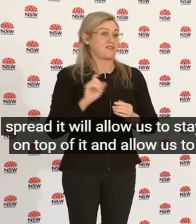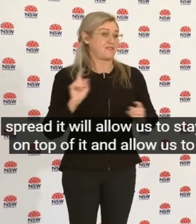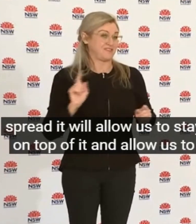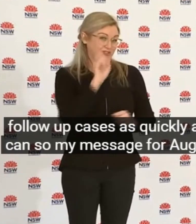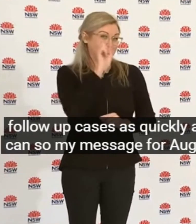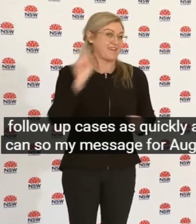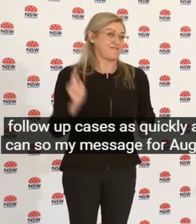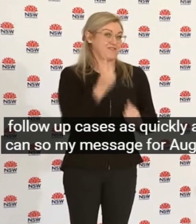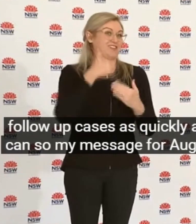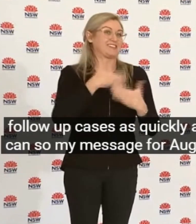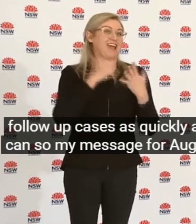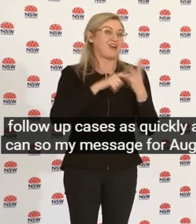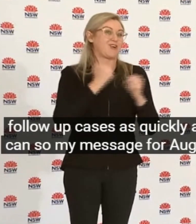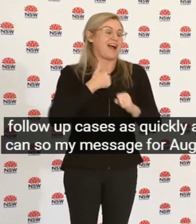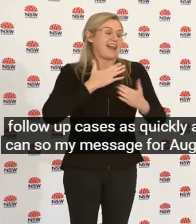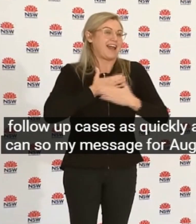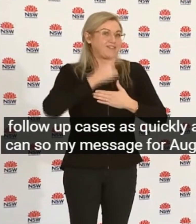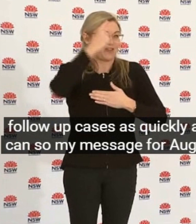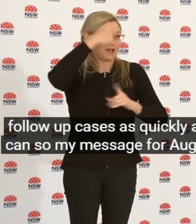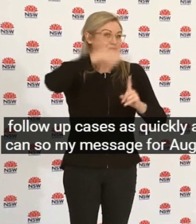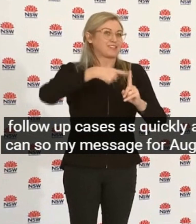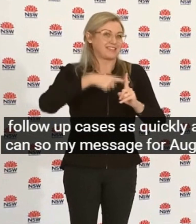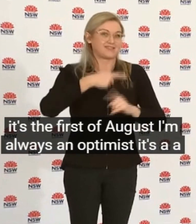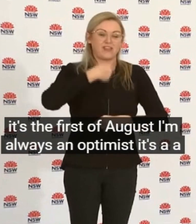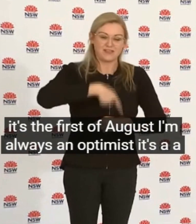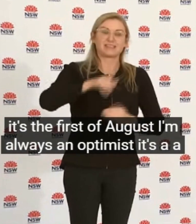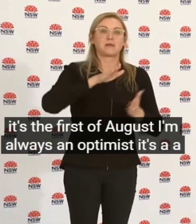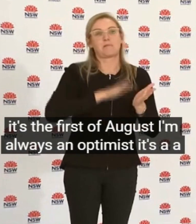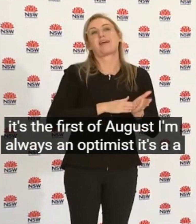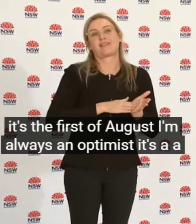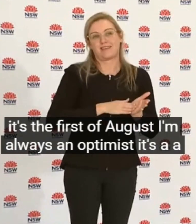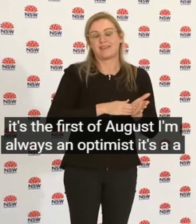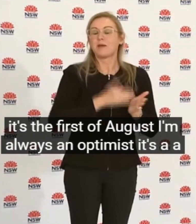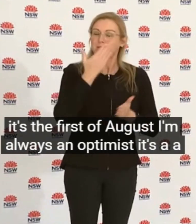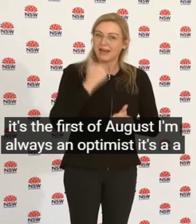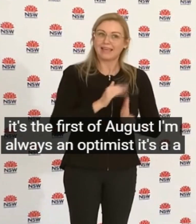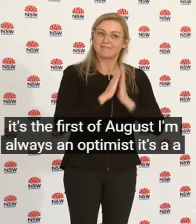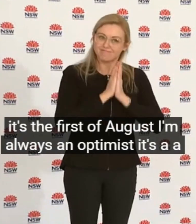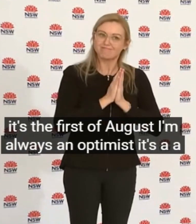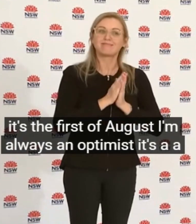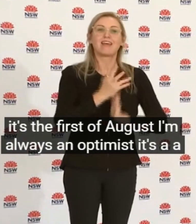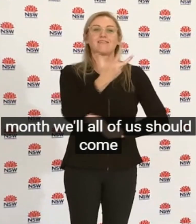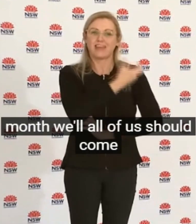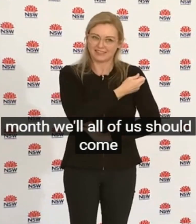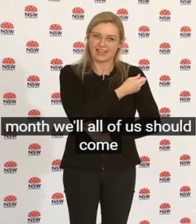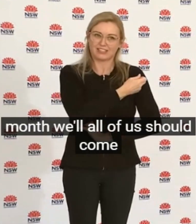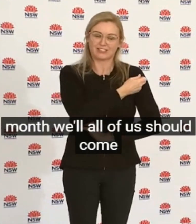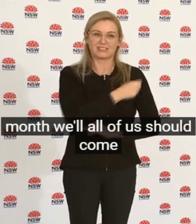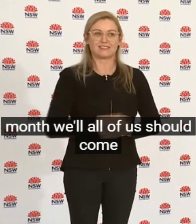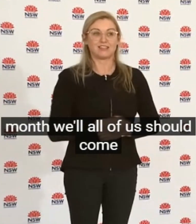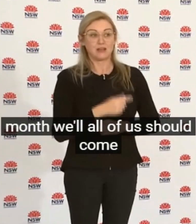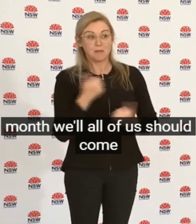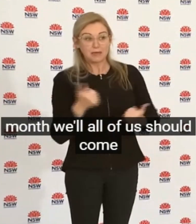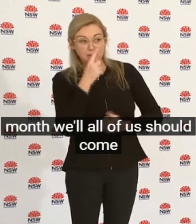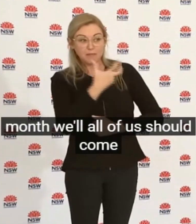I'm always an optimist. It's a month where all of us should come forward and get the vaccine. And the more we get vaccinated, the more jabs in arms,